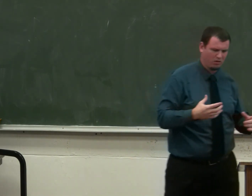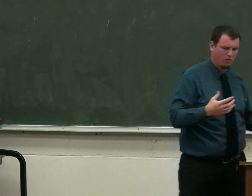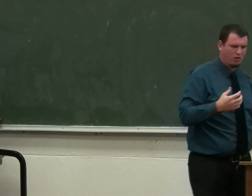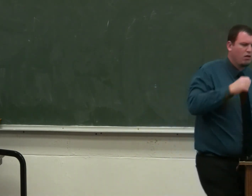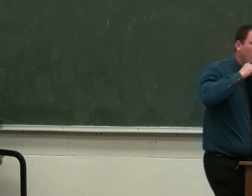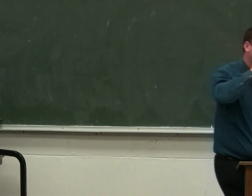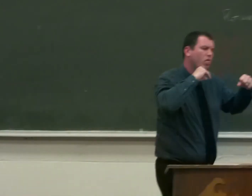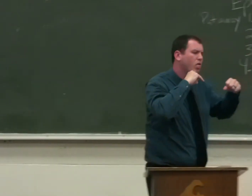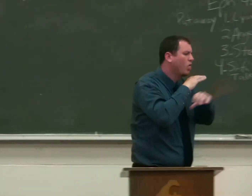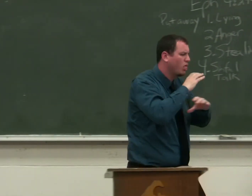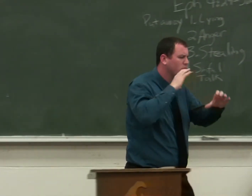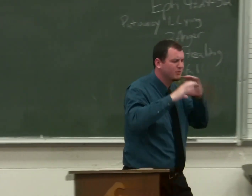But the point